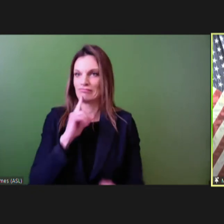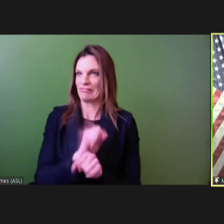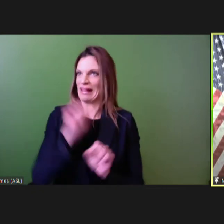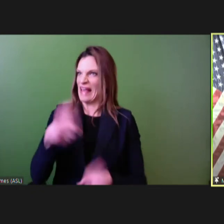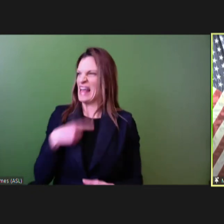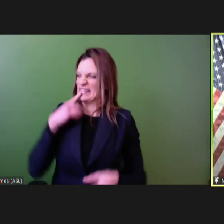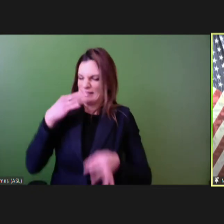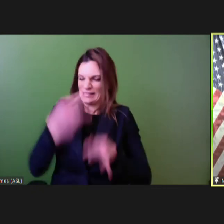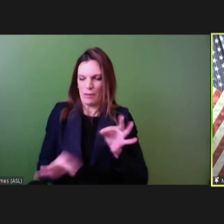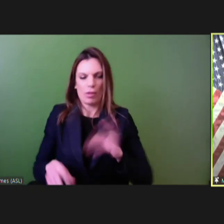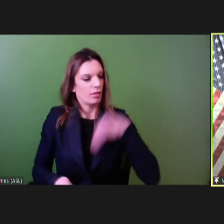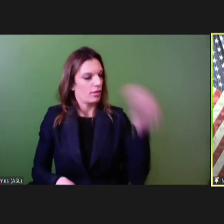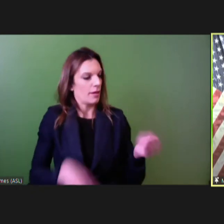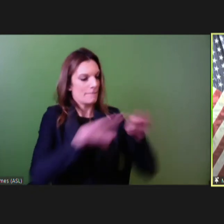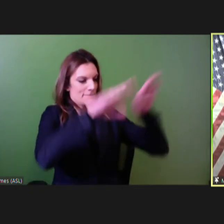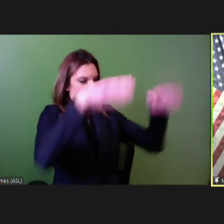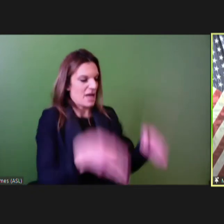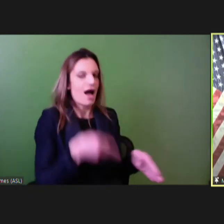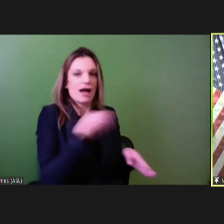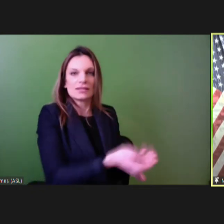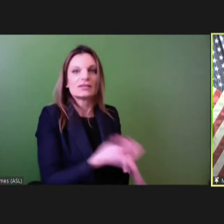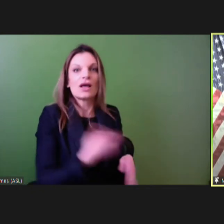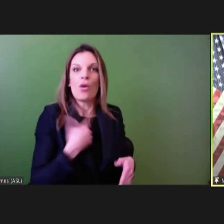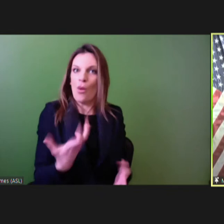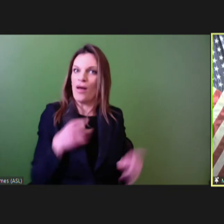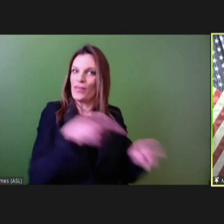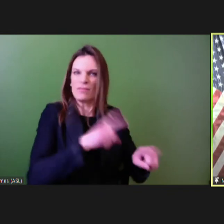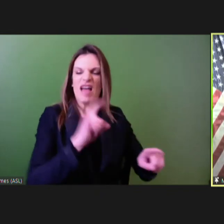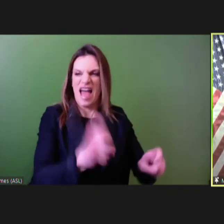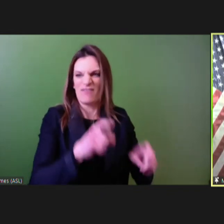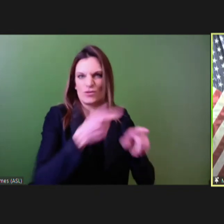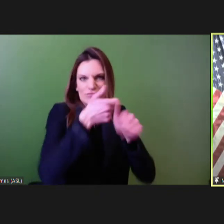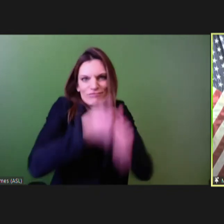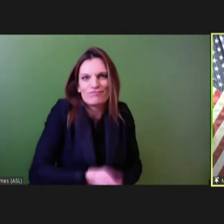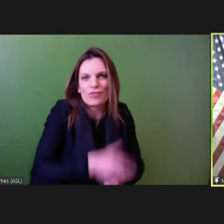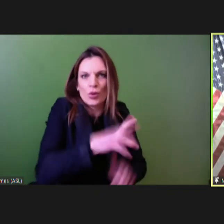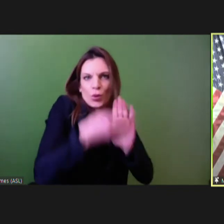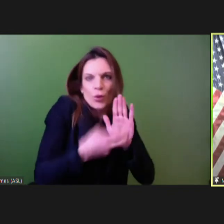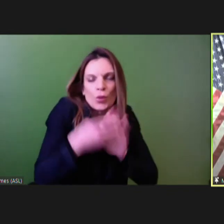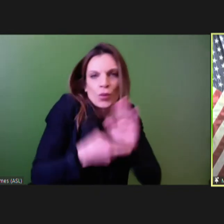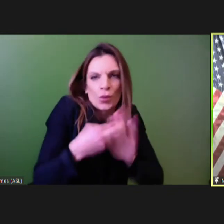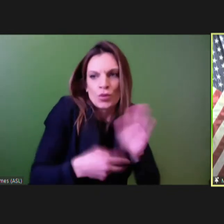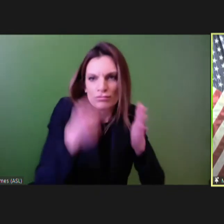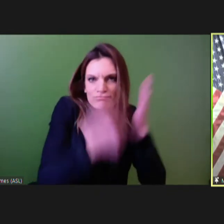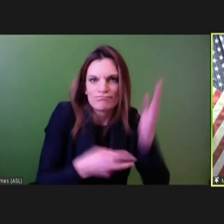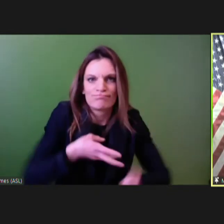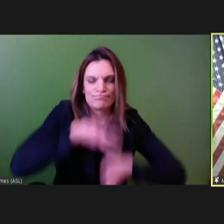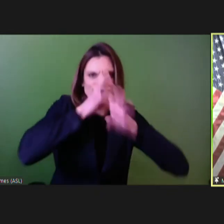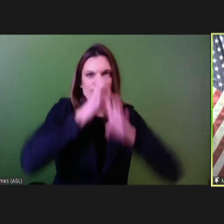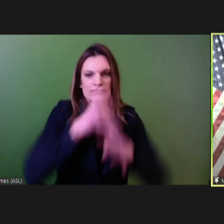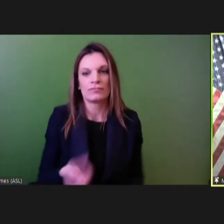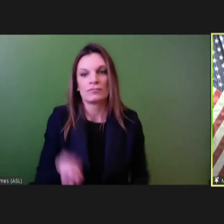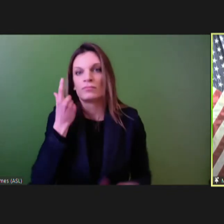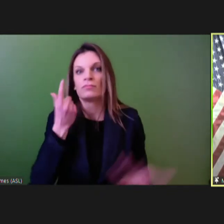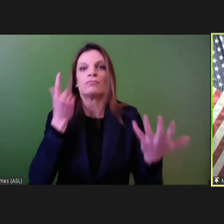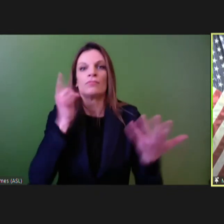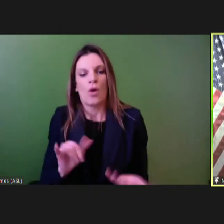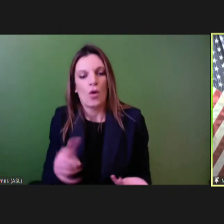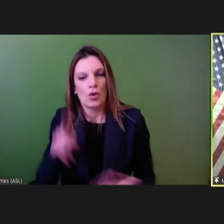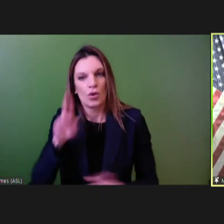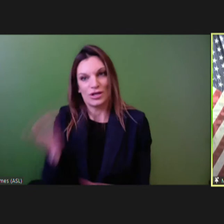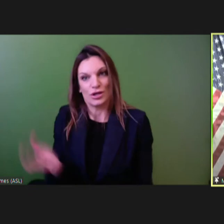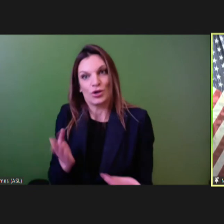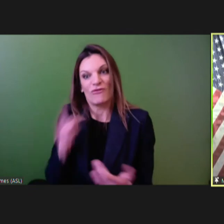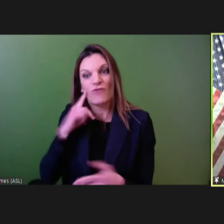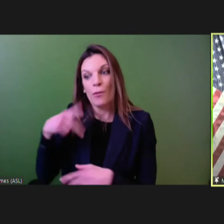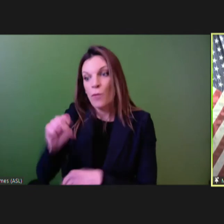they put all kinds of restrictions on the Dropboxes. Got to go out again, get it in the mail, and I have to do it earlier enough because the Postal Service in the city